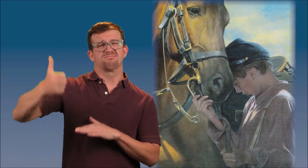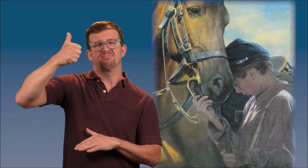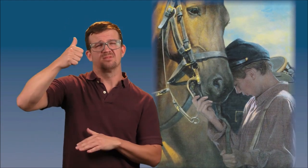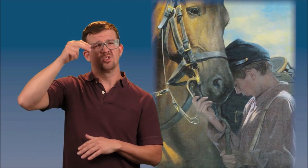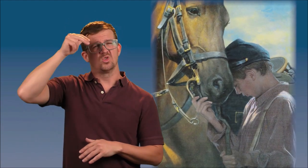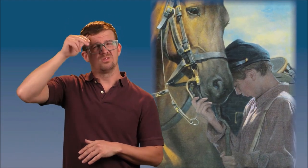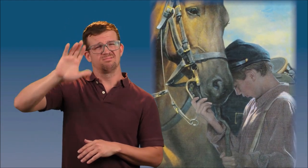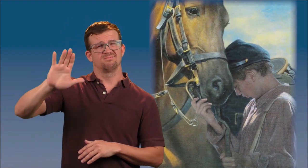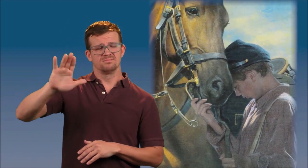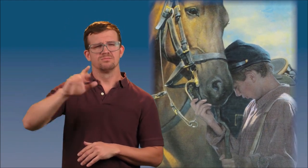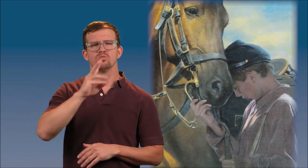horse.